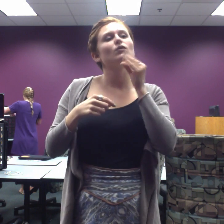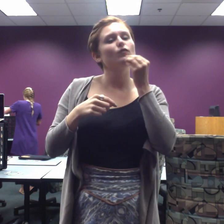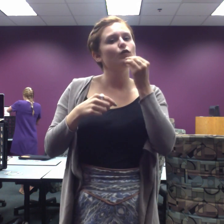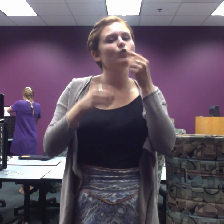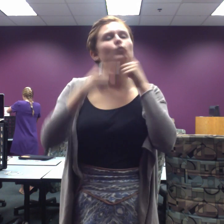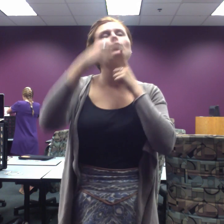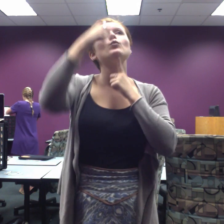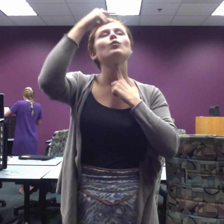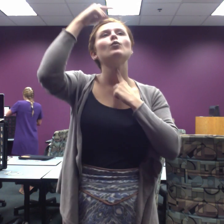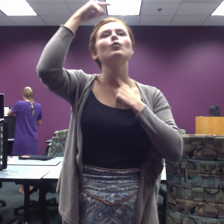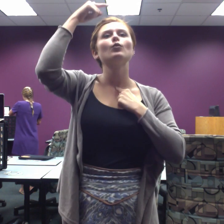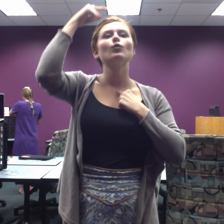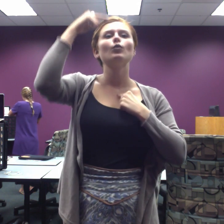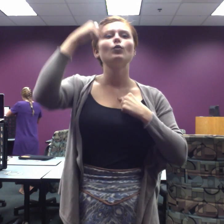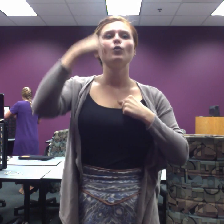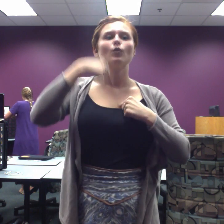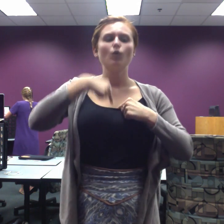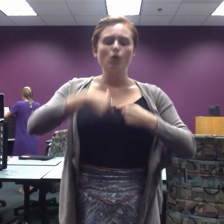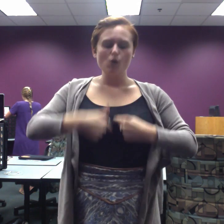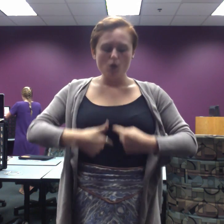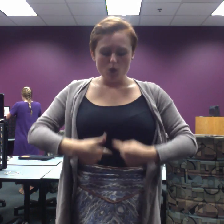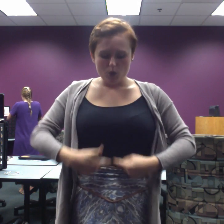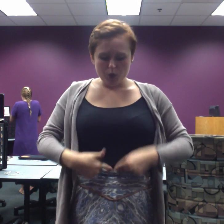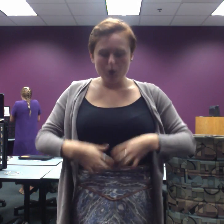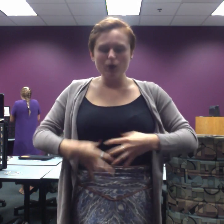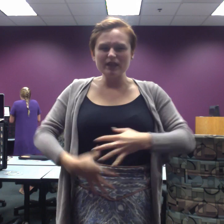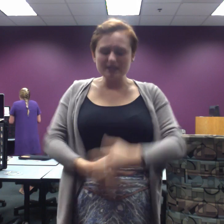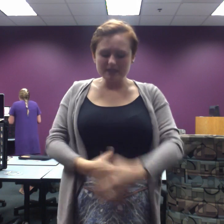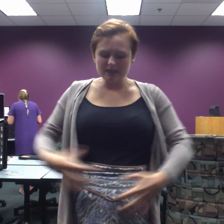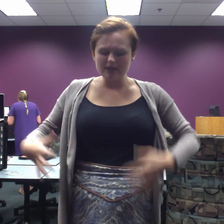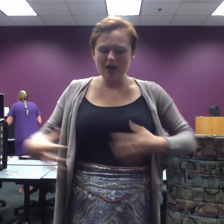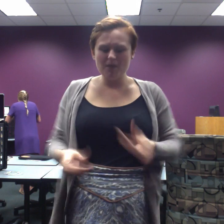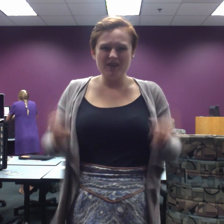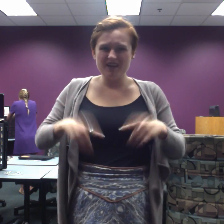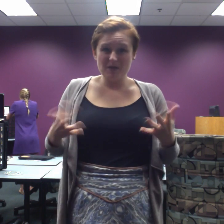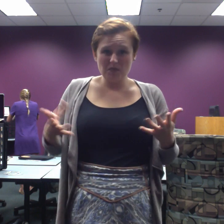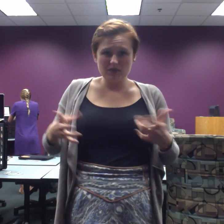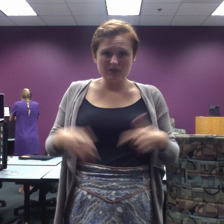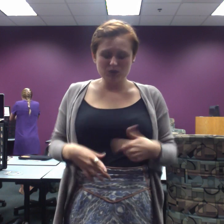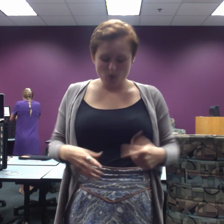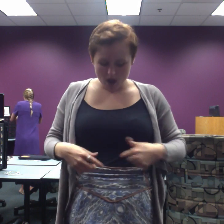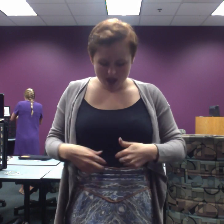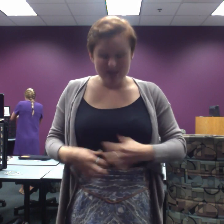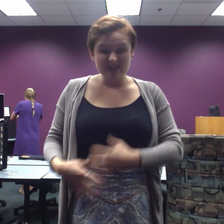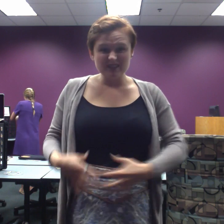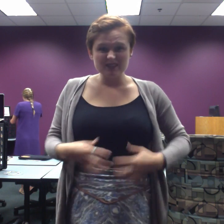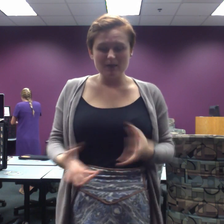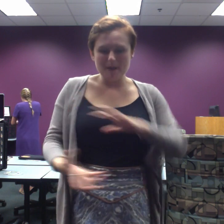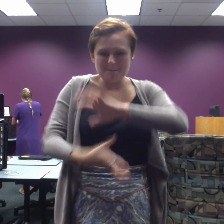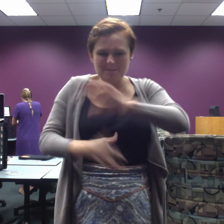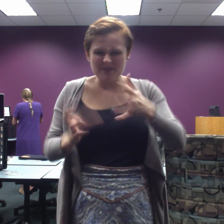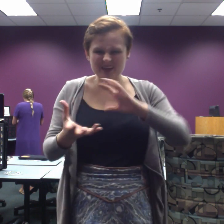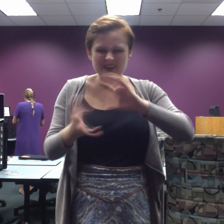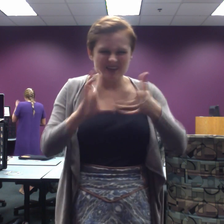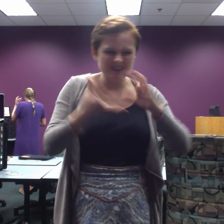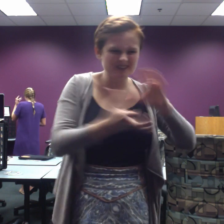it and helps break that food down, mixing it with digestive juices. Sounds a little bit gross, but it's really